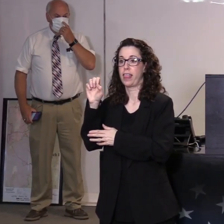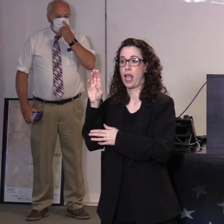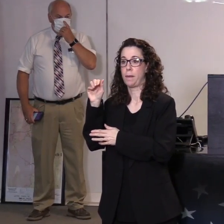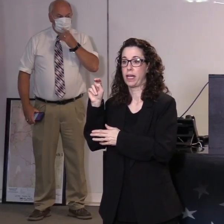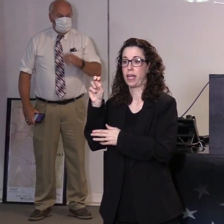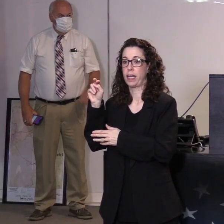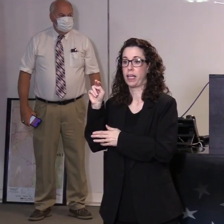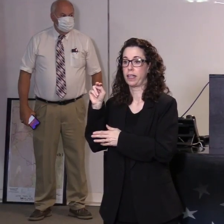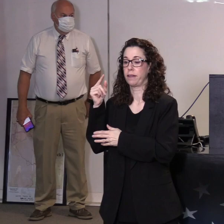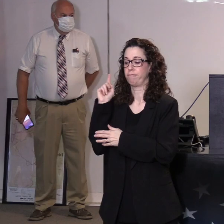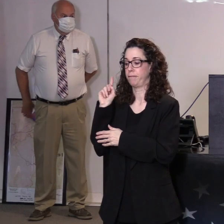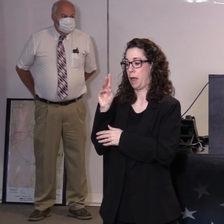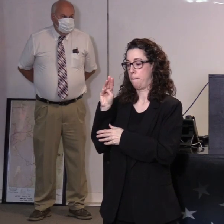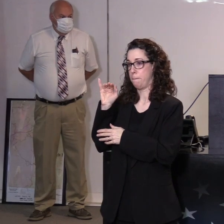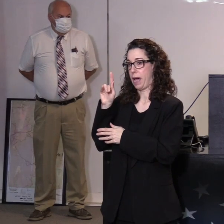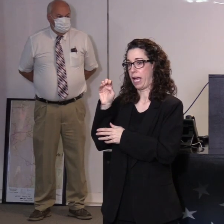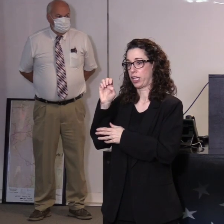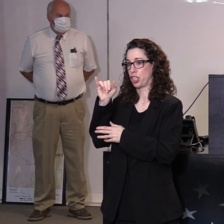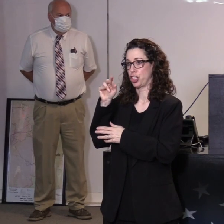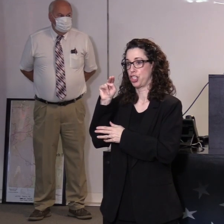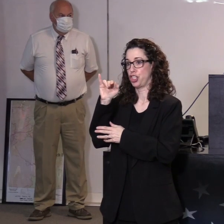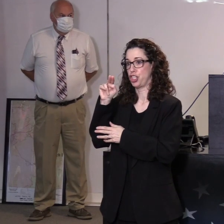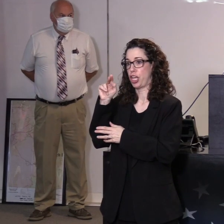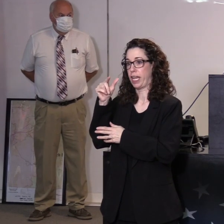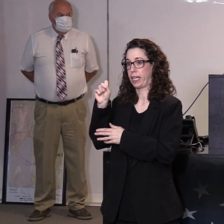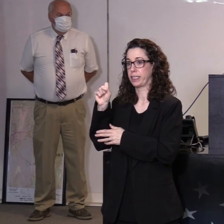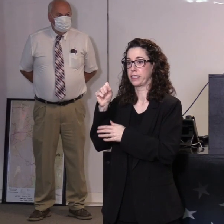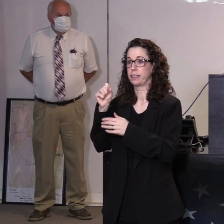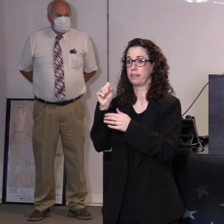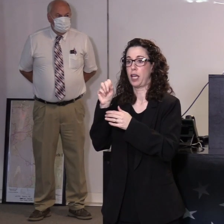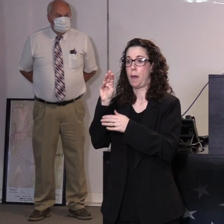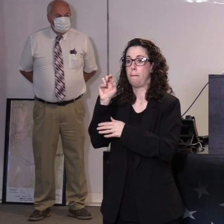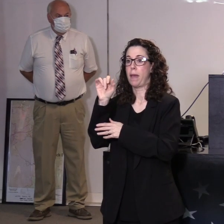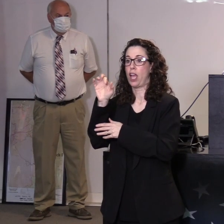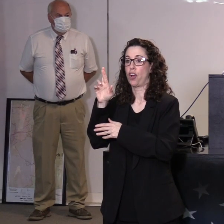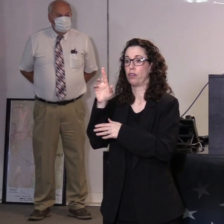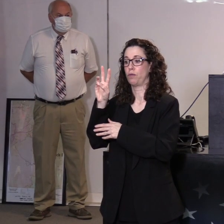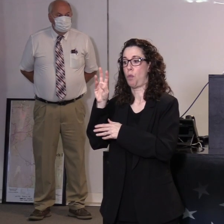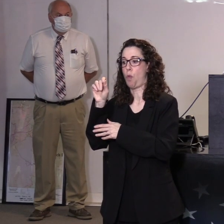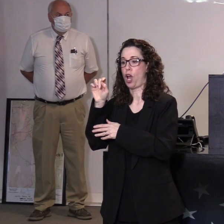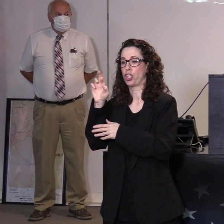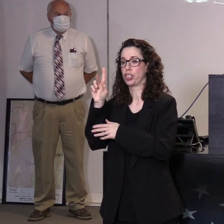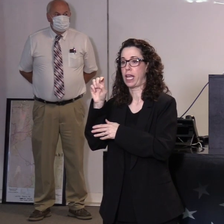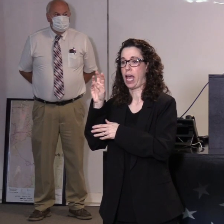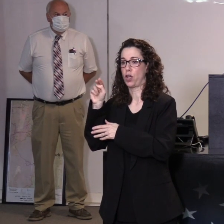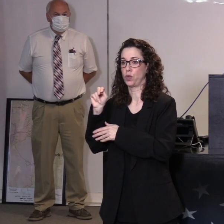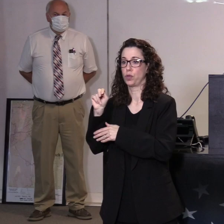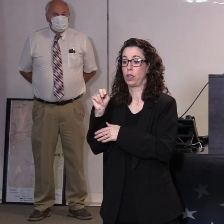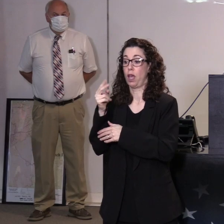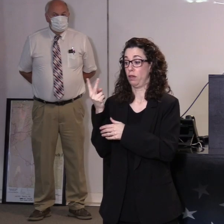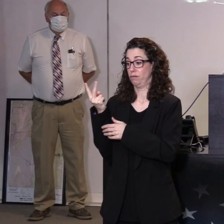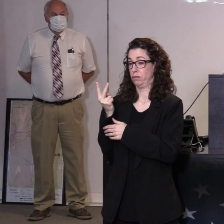City of Watertown, and we are both here today to support